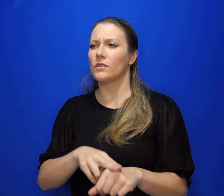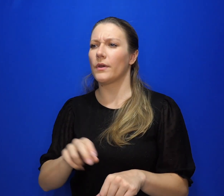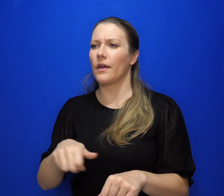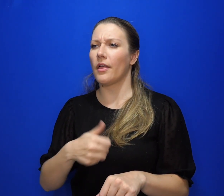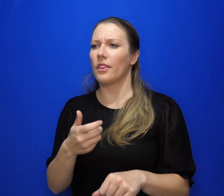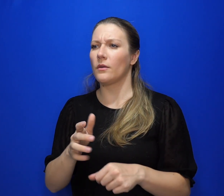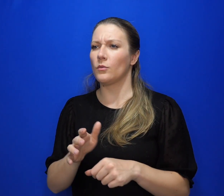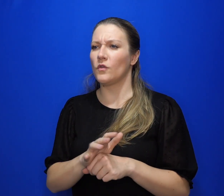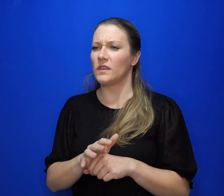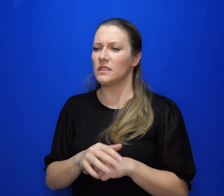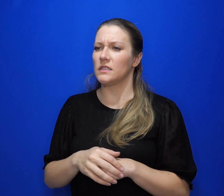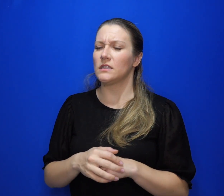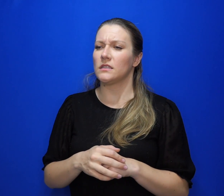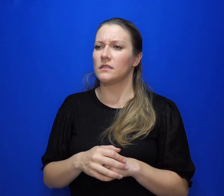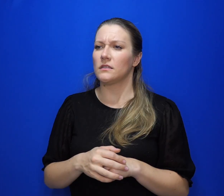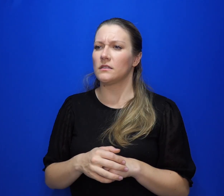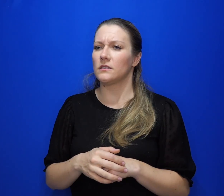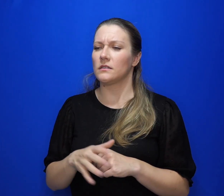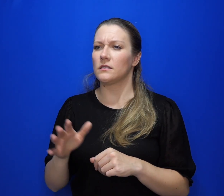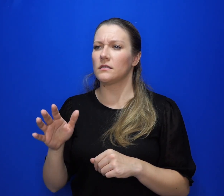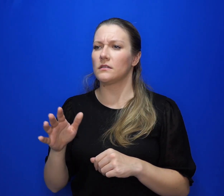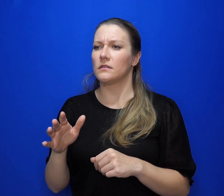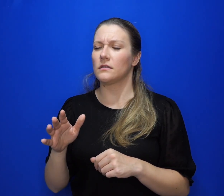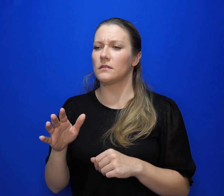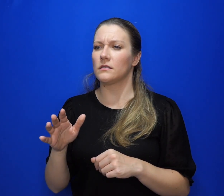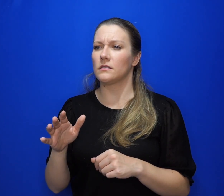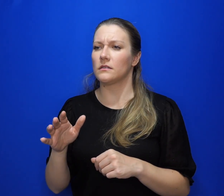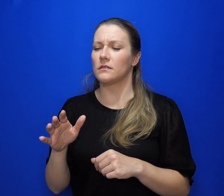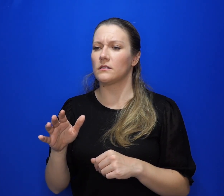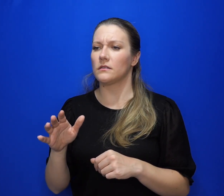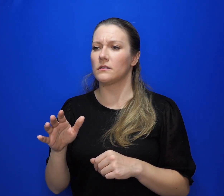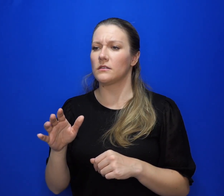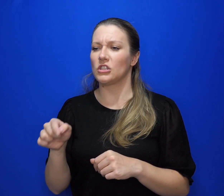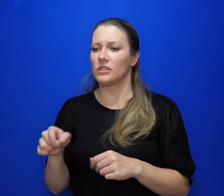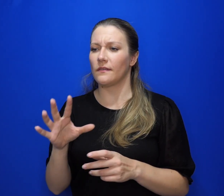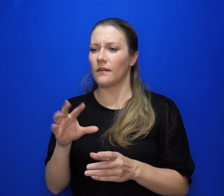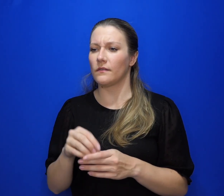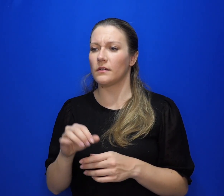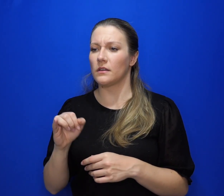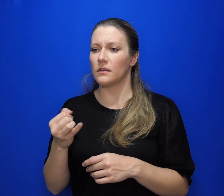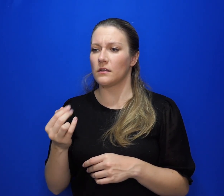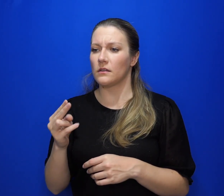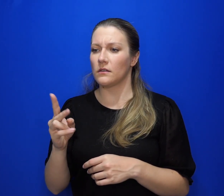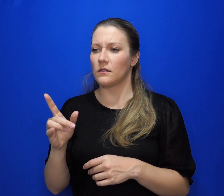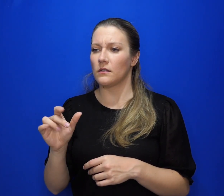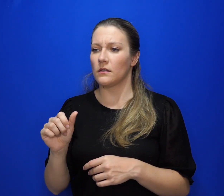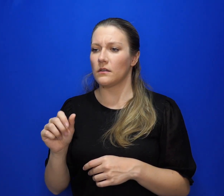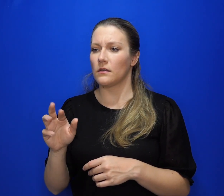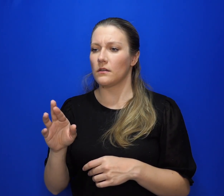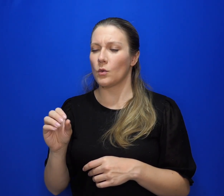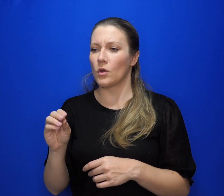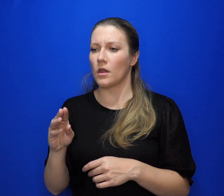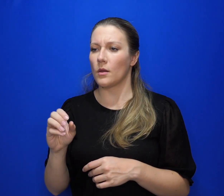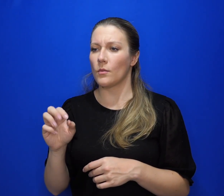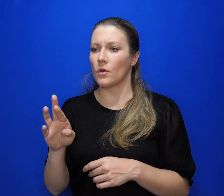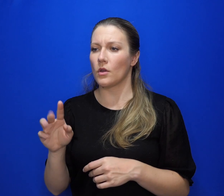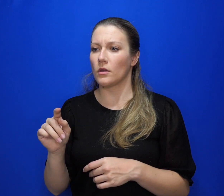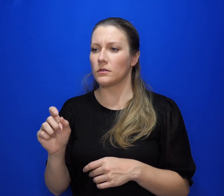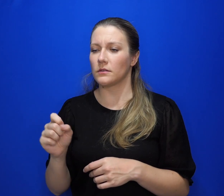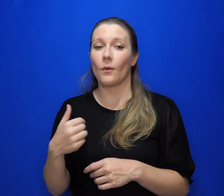just called her Erin Brockovich been in. Julia Roberts. Oh my gosh. Well, and I know the one that you're trying to think of, but I'm not going to say it